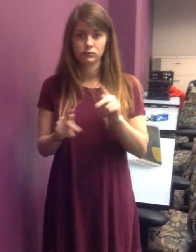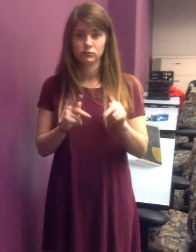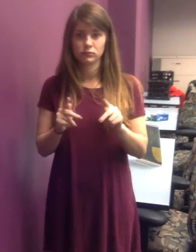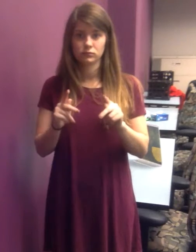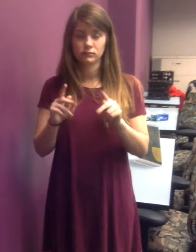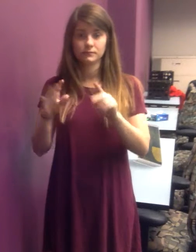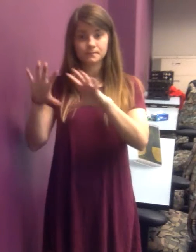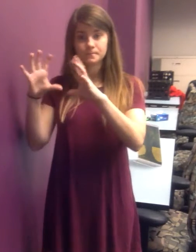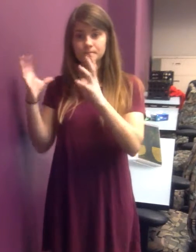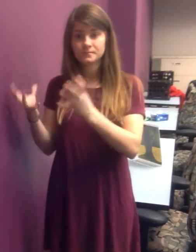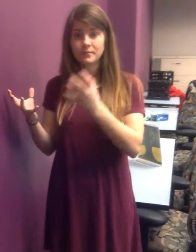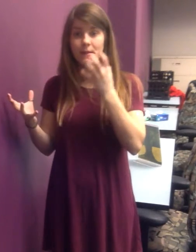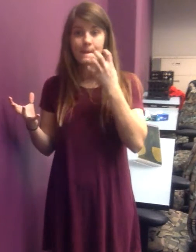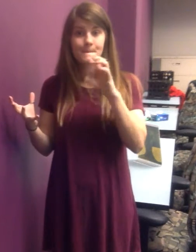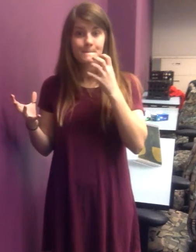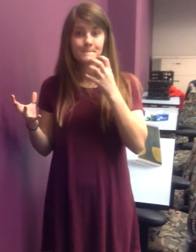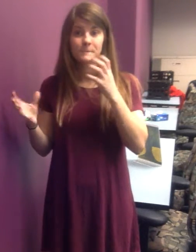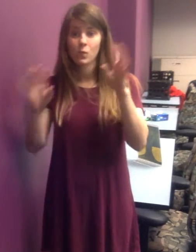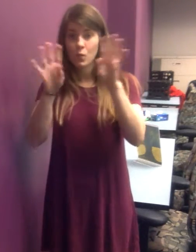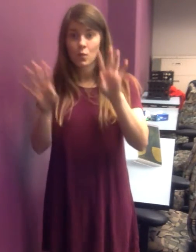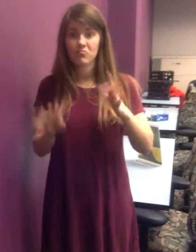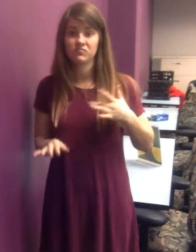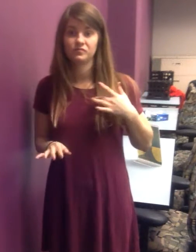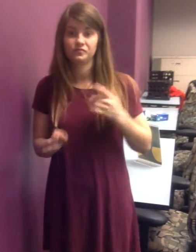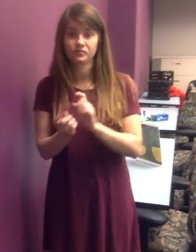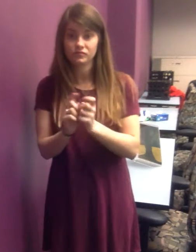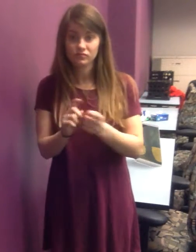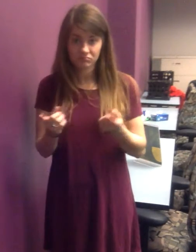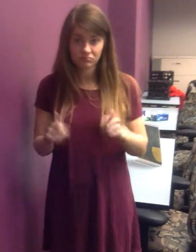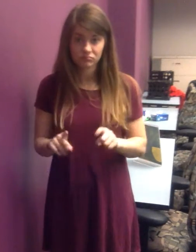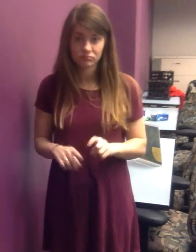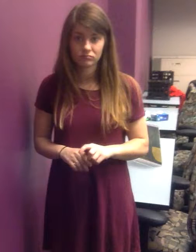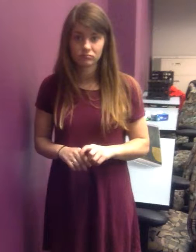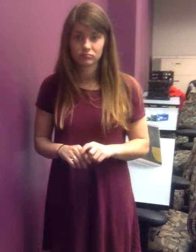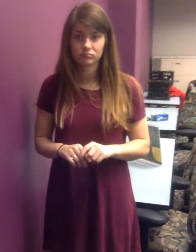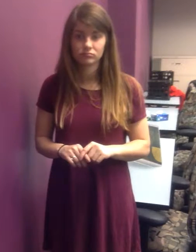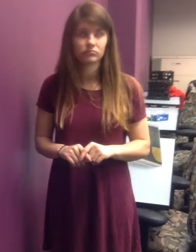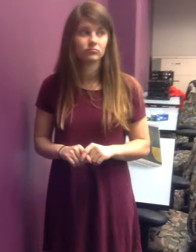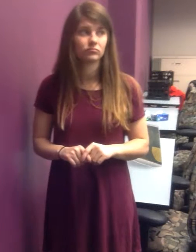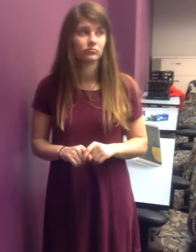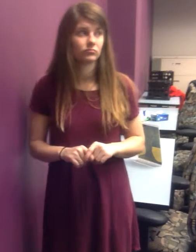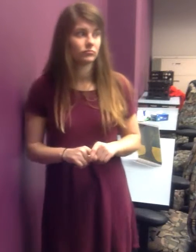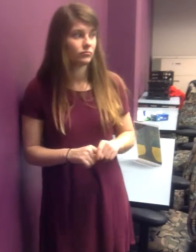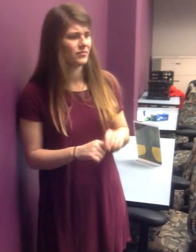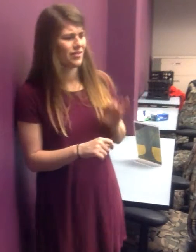the climate scientists believe that statement, they're deluded? Yes. And you're seeing something they're not